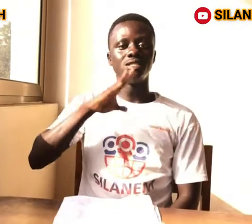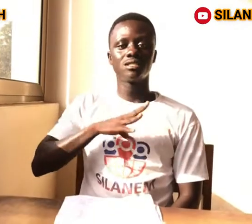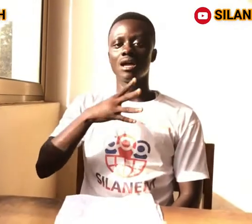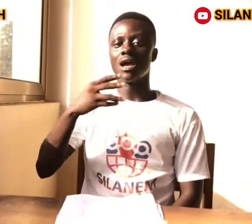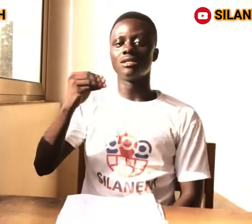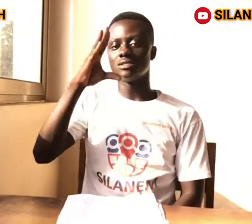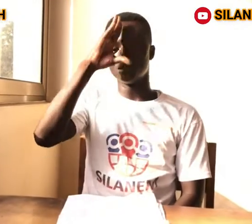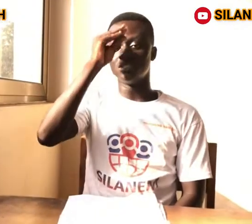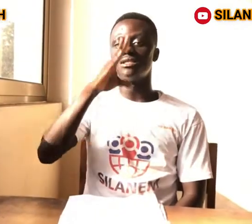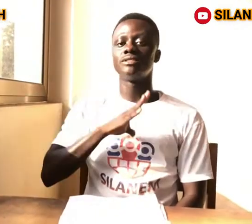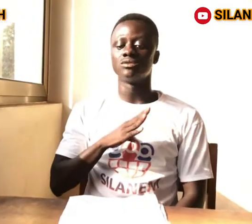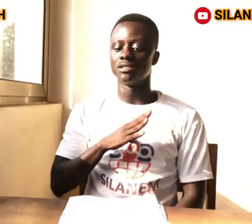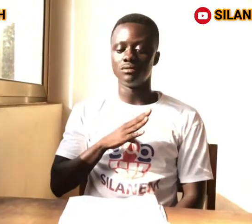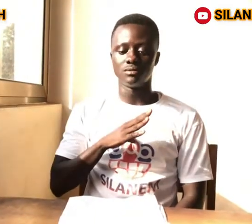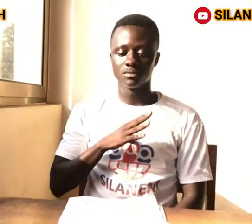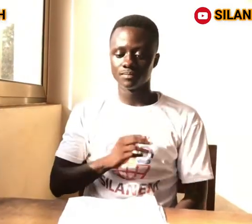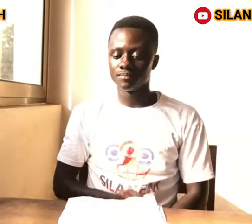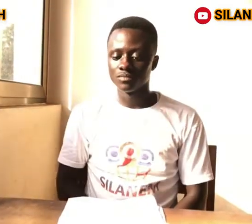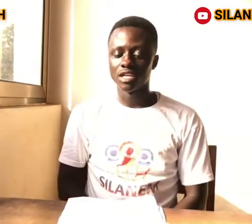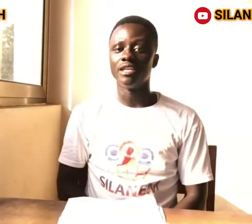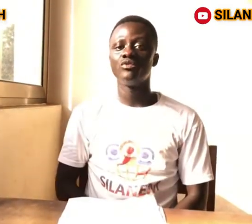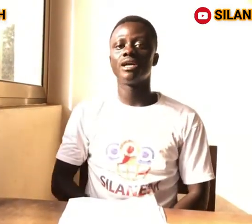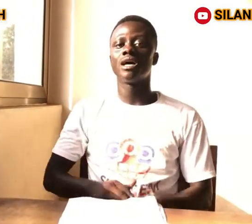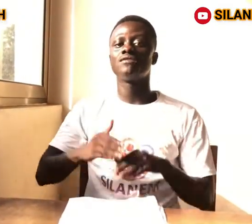Ladies and gentlemen. And then we have